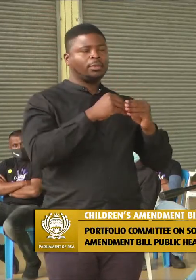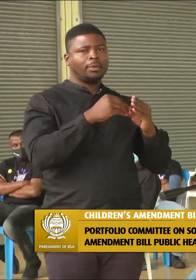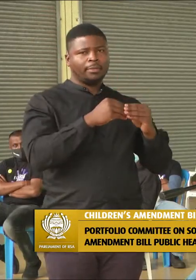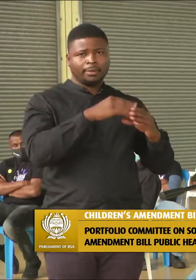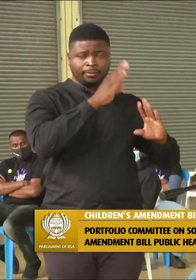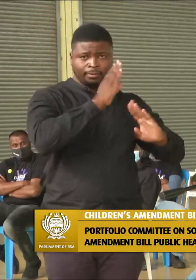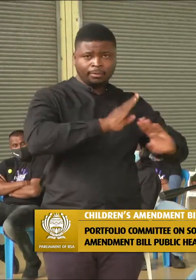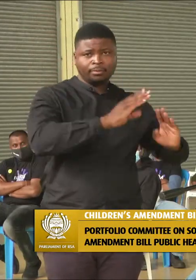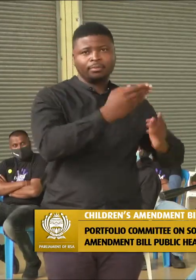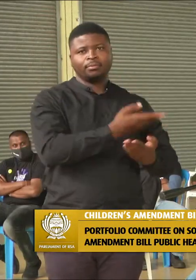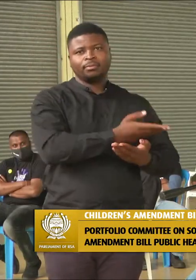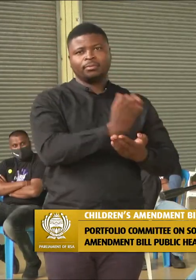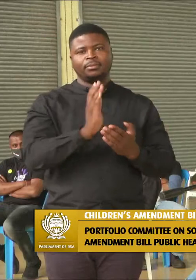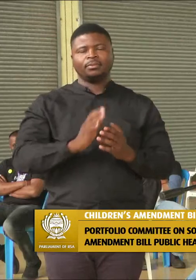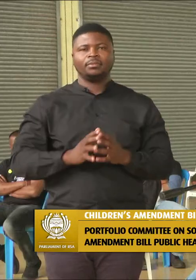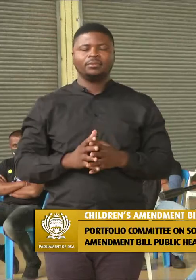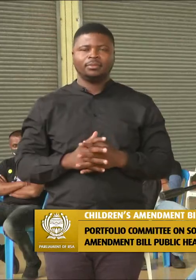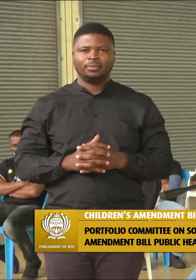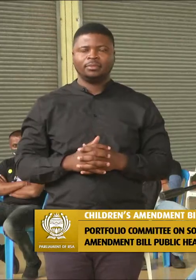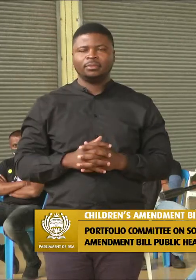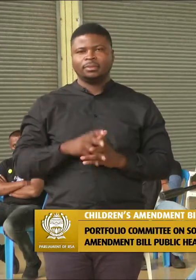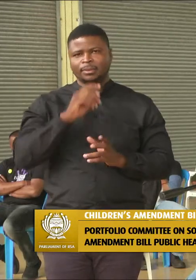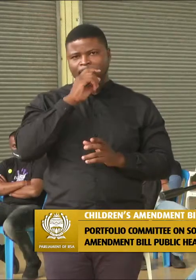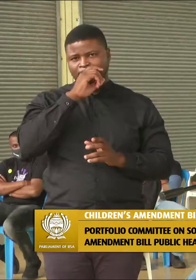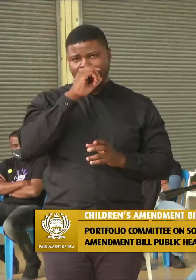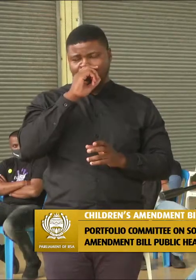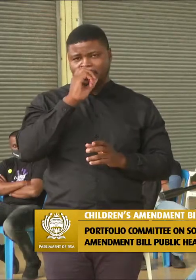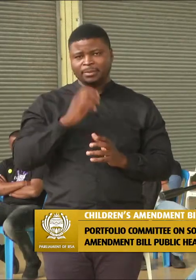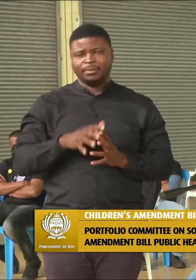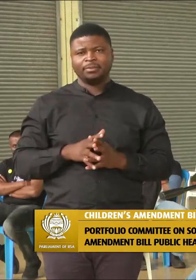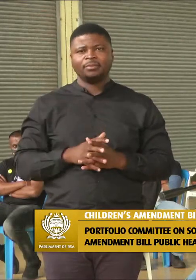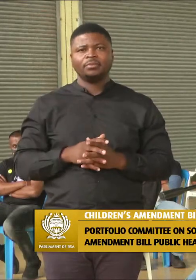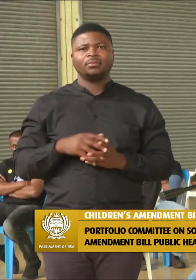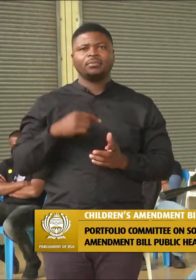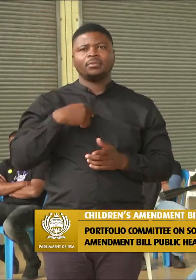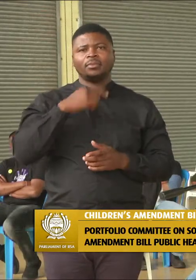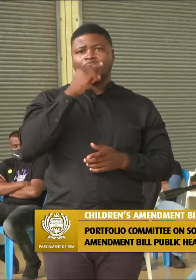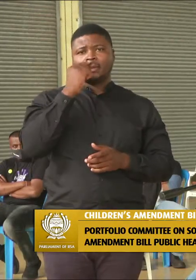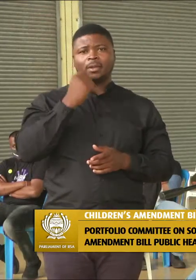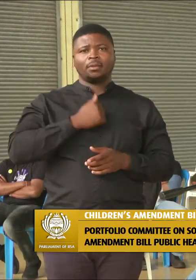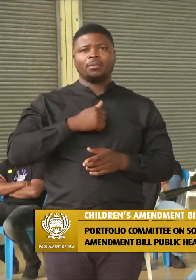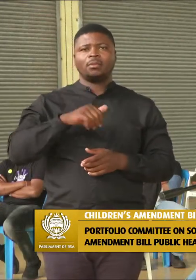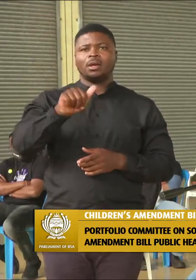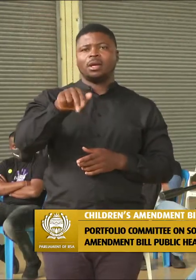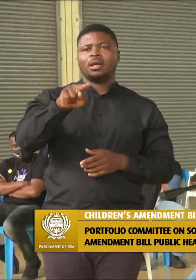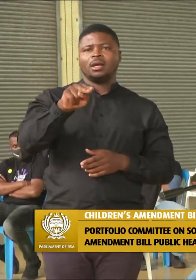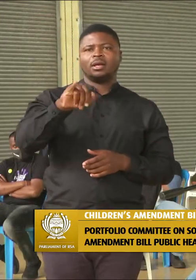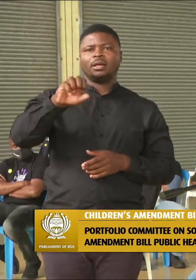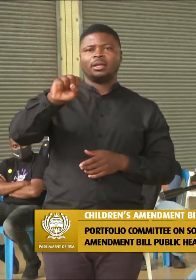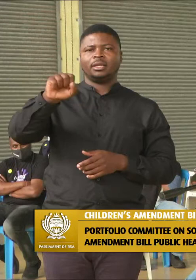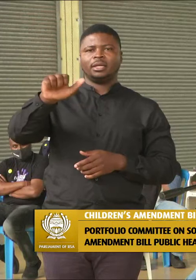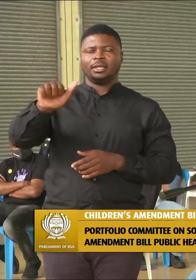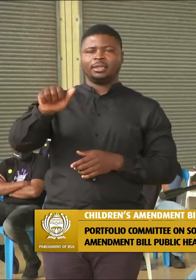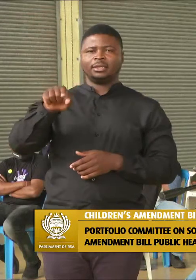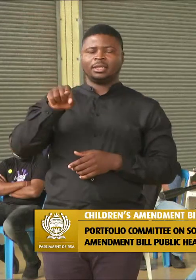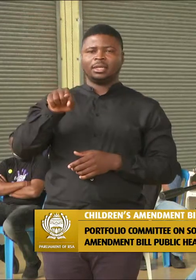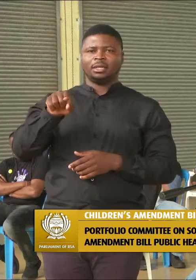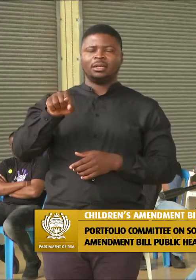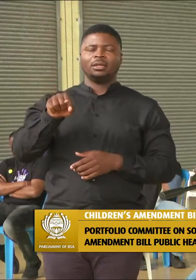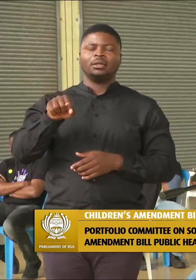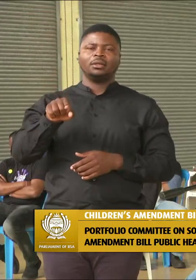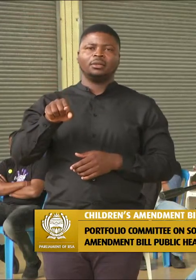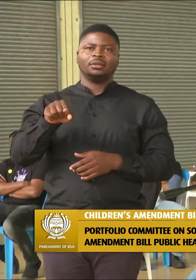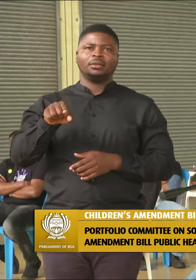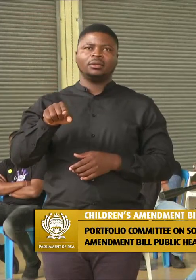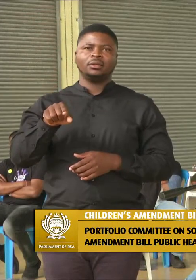kanye namalungu ahloniphekile ngiyanibingelela. I'm Anisa Omar. I'm from the Provincial Office, Ngingu- Social Development.